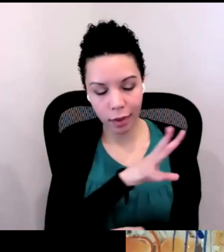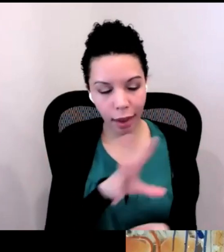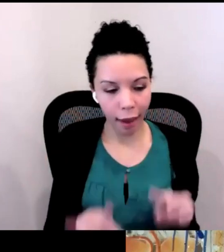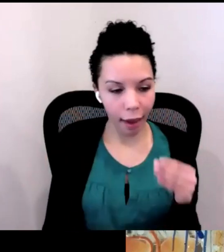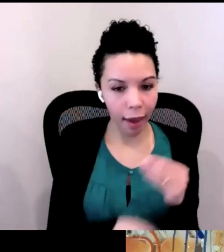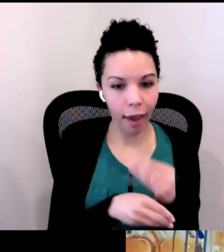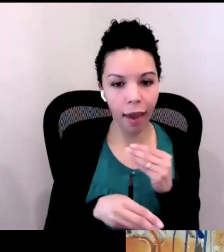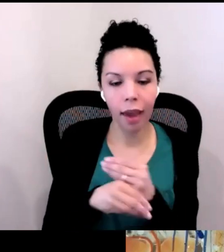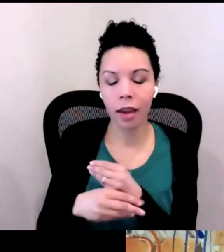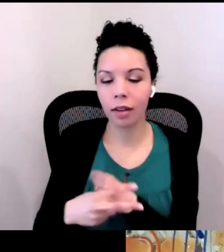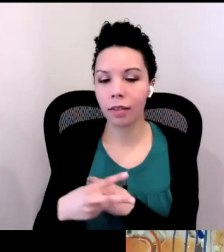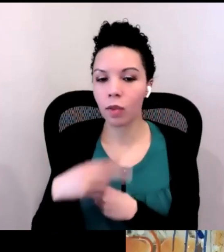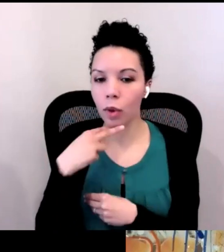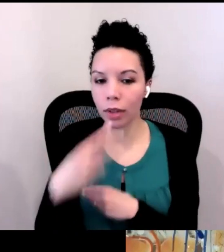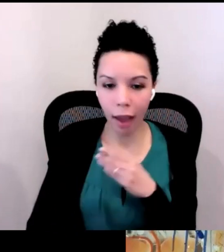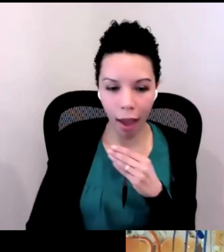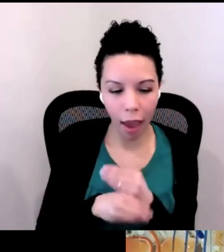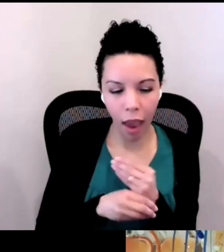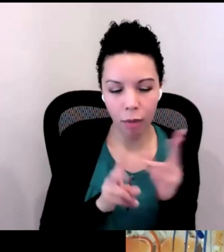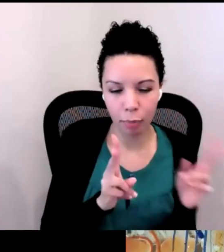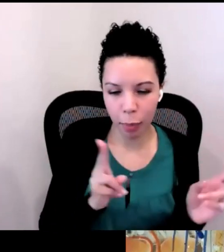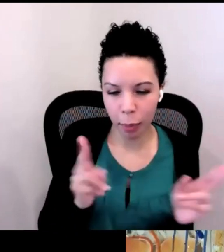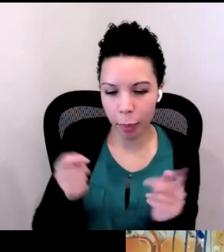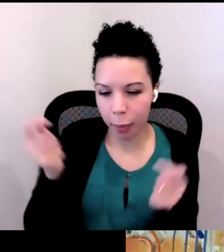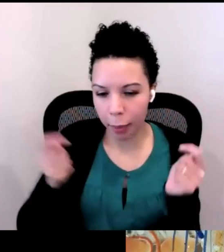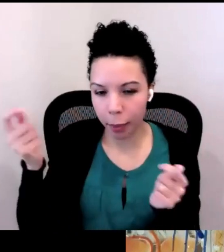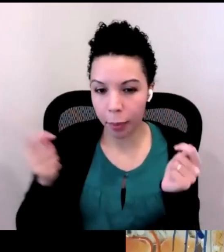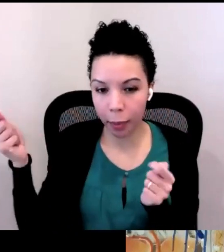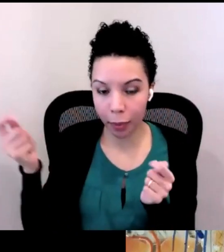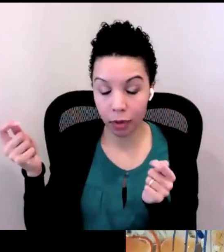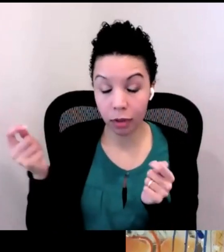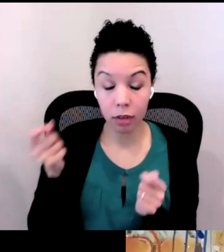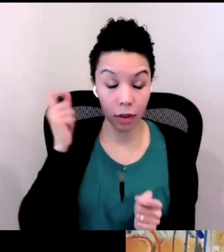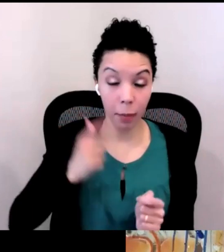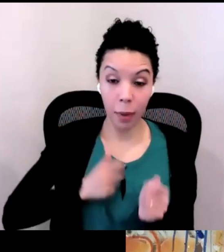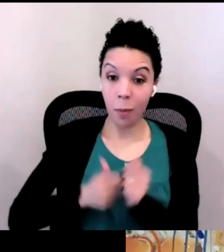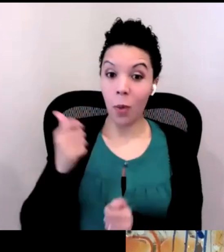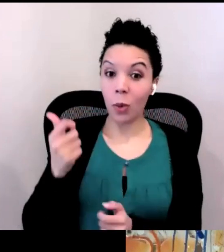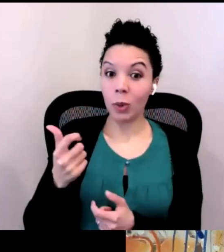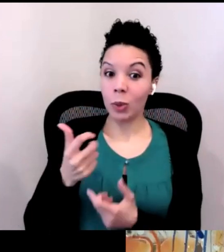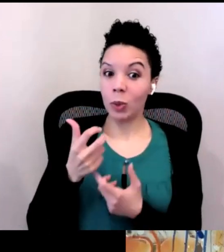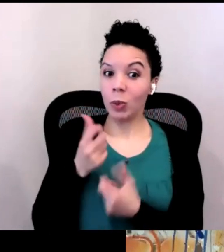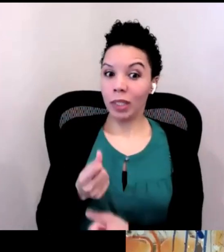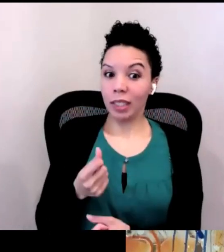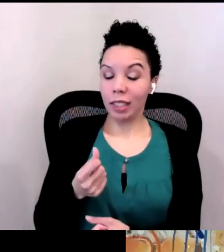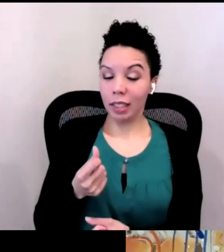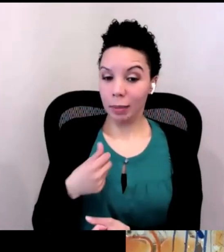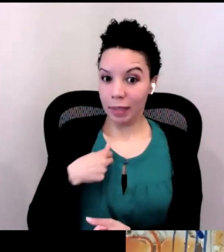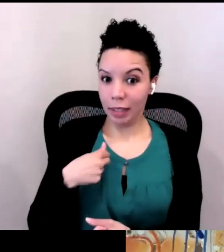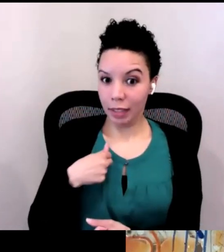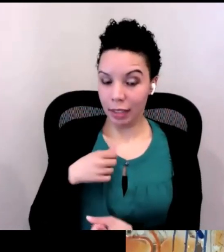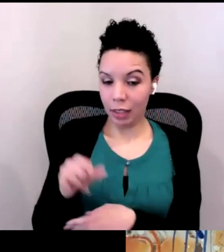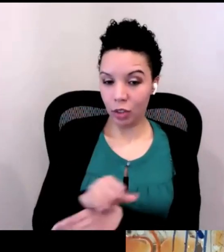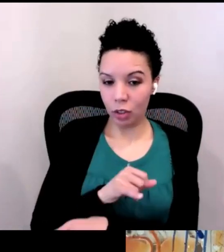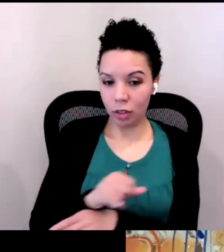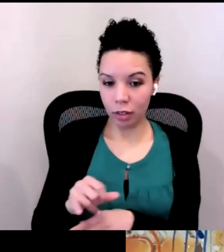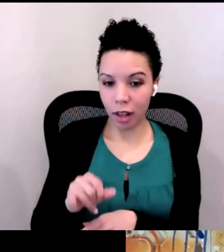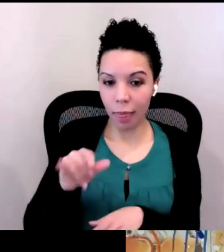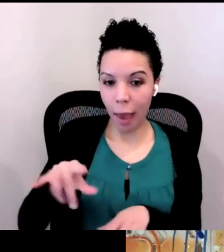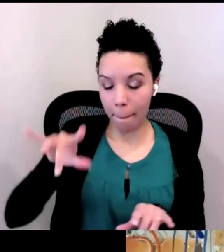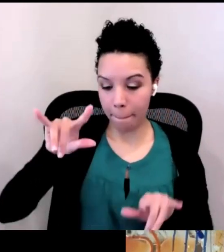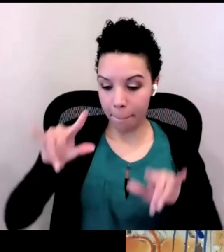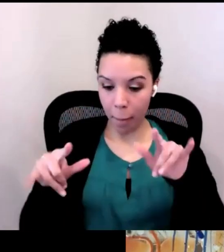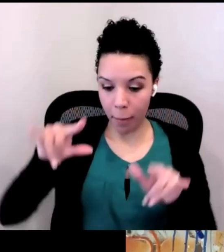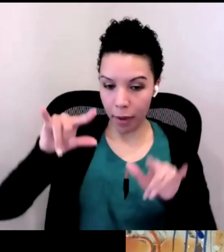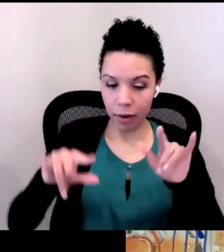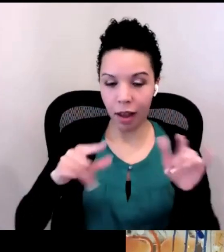things out. And then because I was the most trusted intern, I got to bring the Abby Cadabby puppet back to the